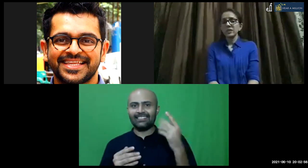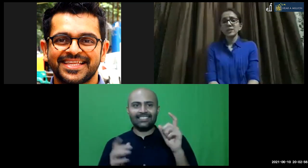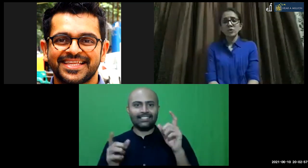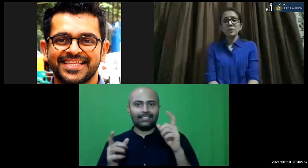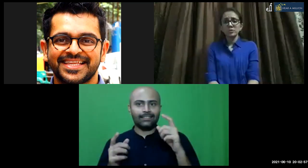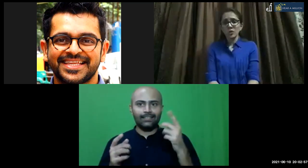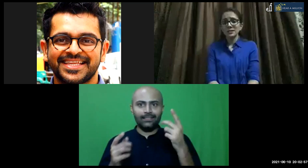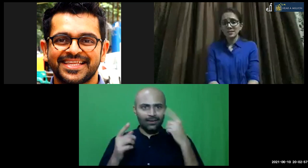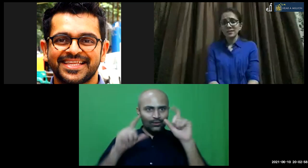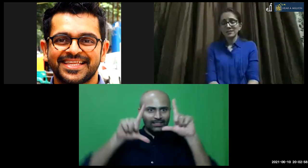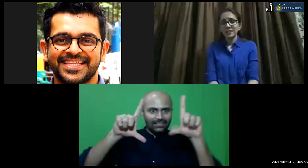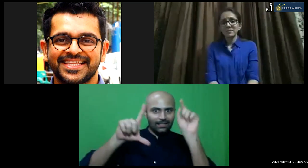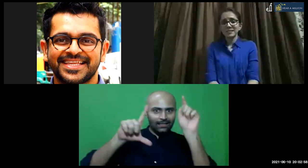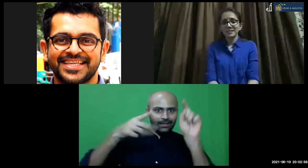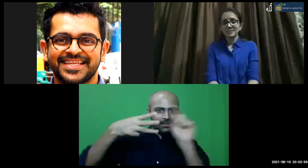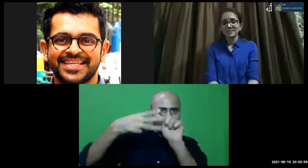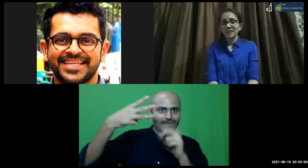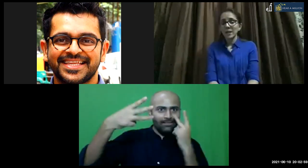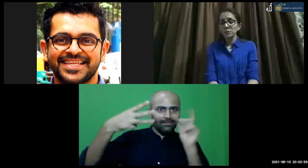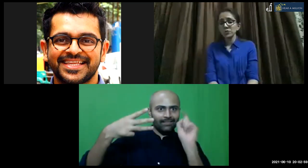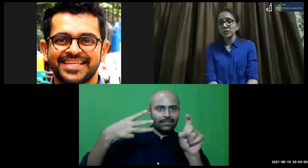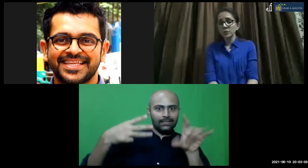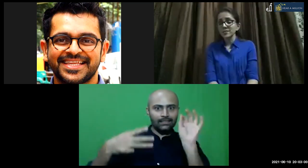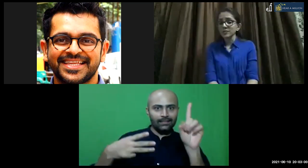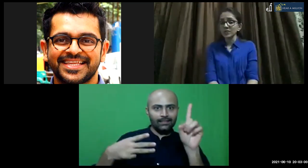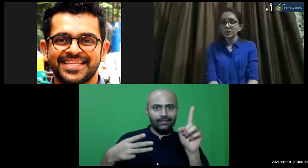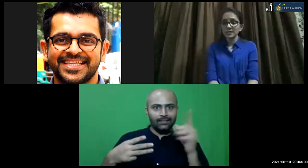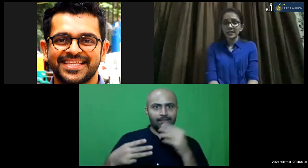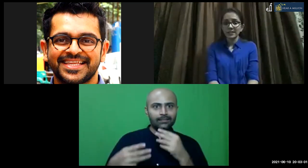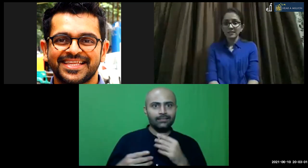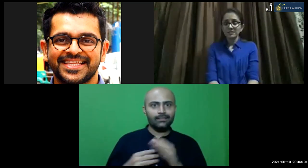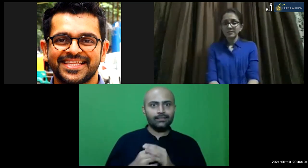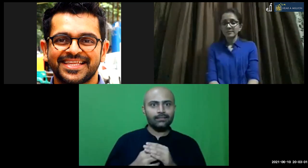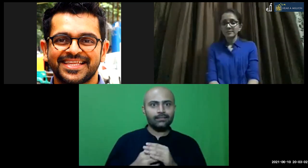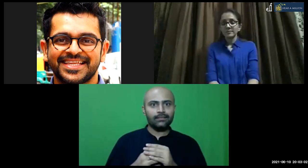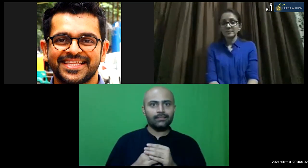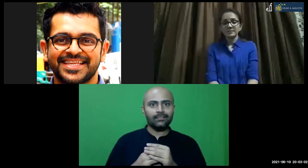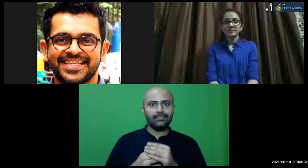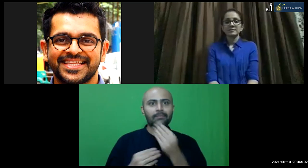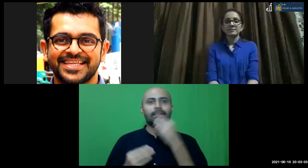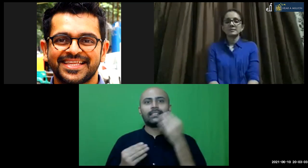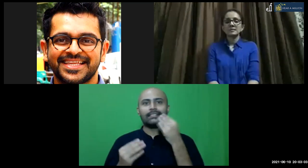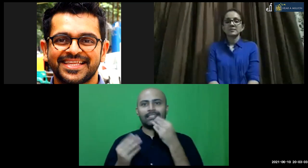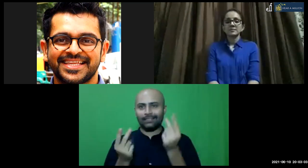Yeah, we need more people to answer. Keep clicking. I hope you got the question on your screen.